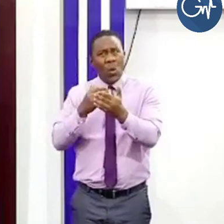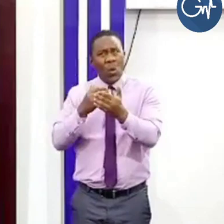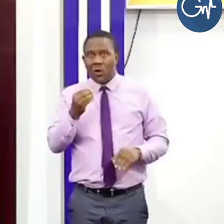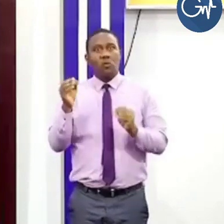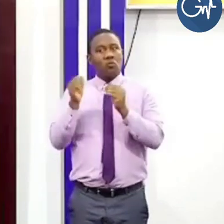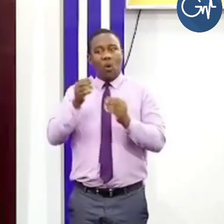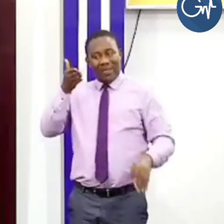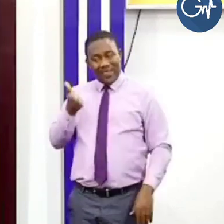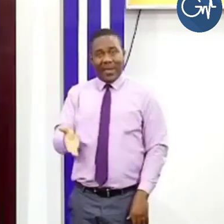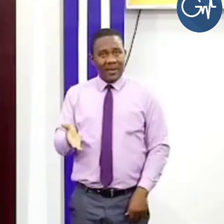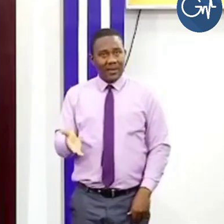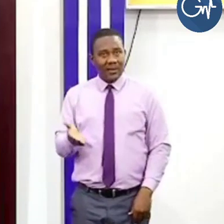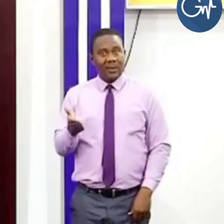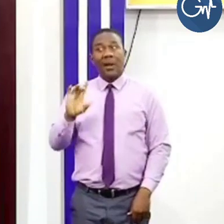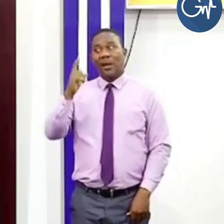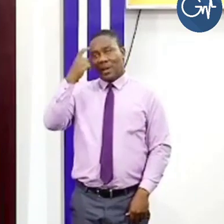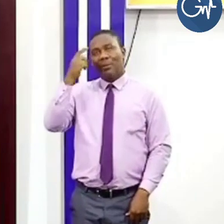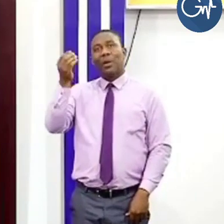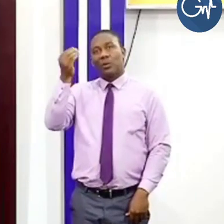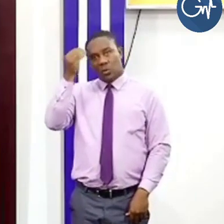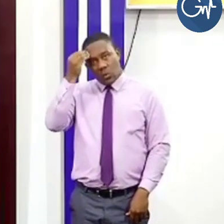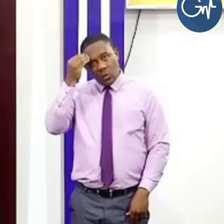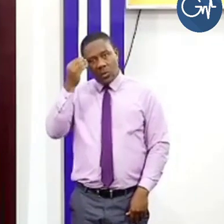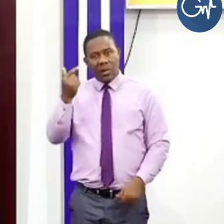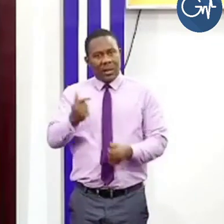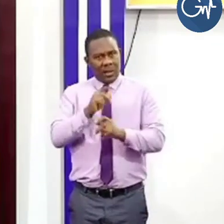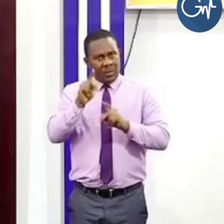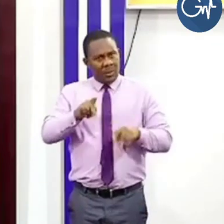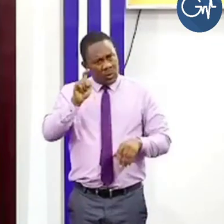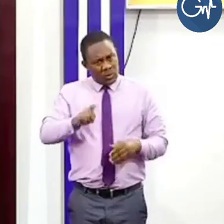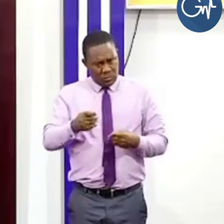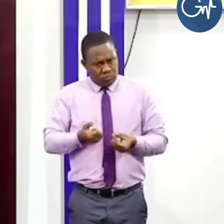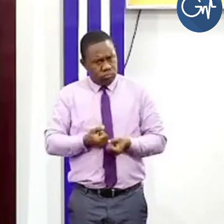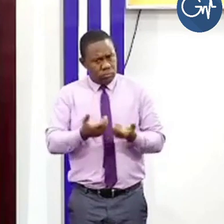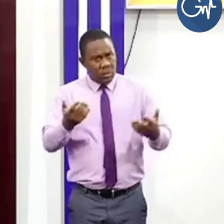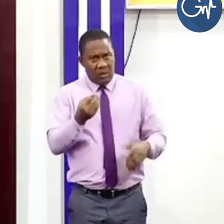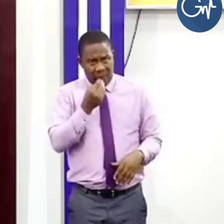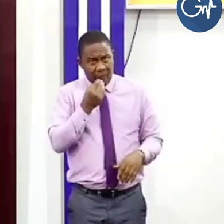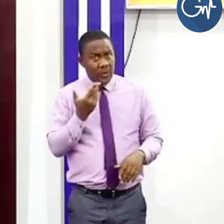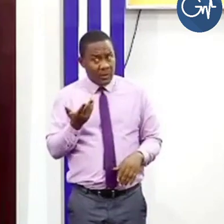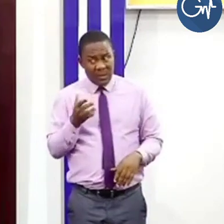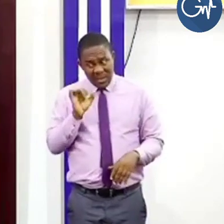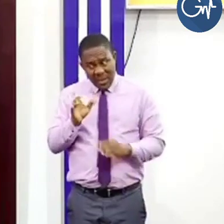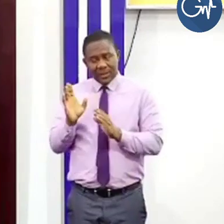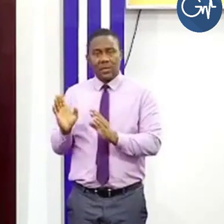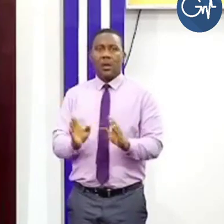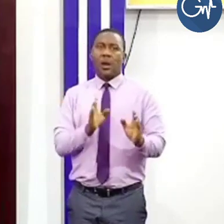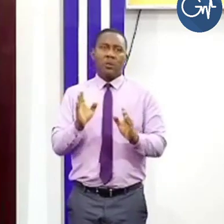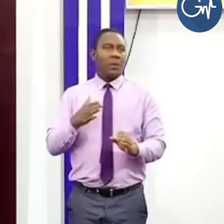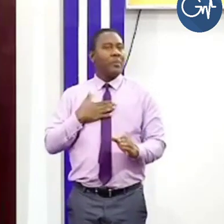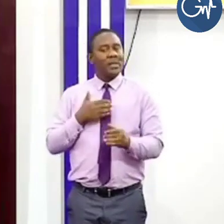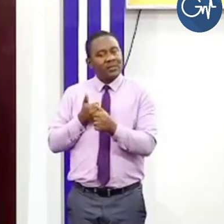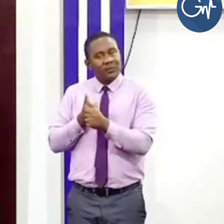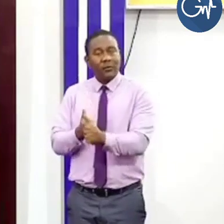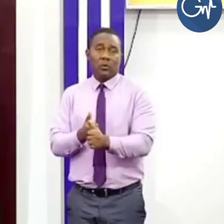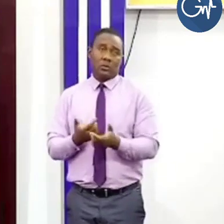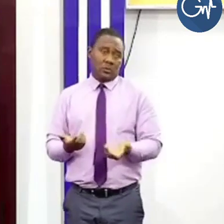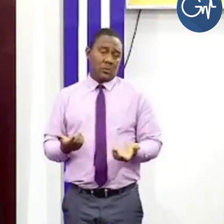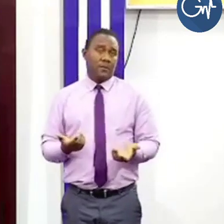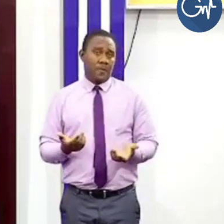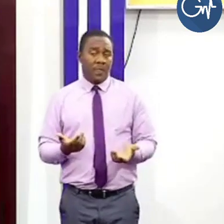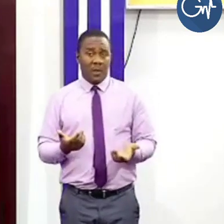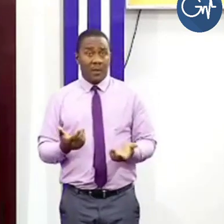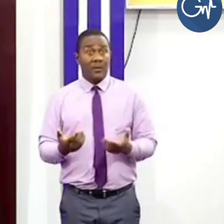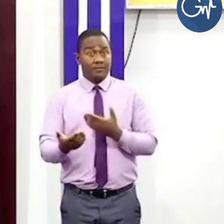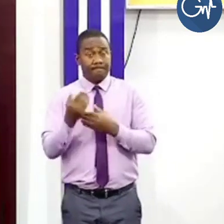Abain him say, Edena Ghana for you did it. T. San Jichain and Chichemi and I no pay